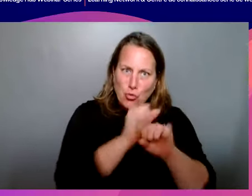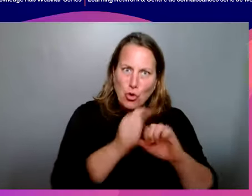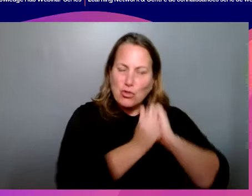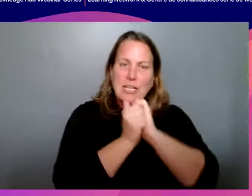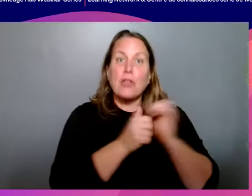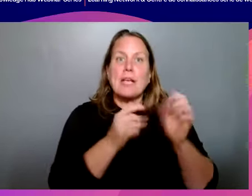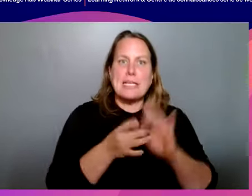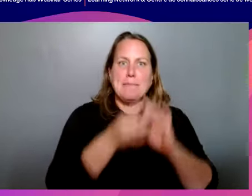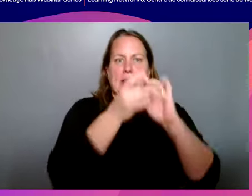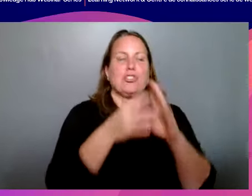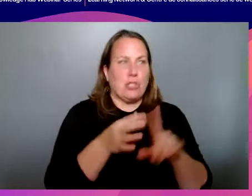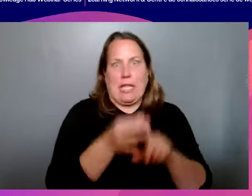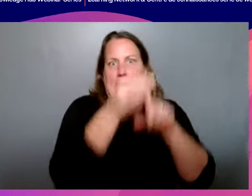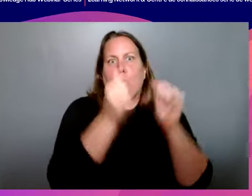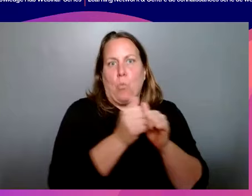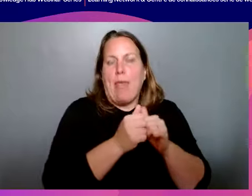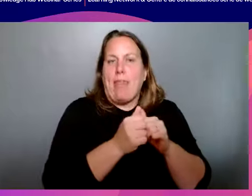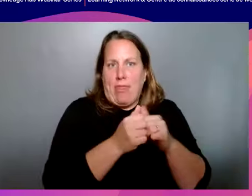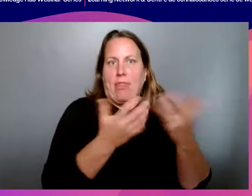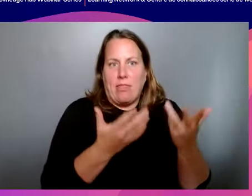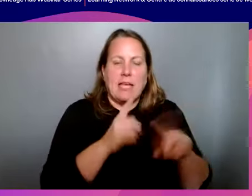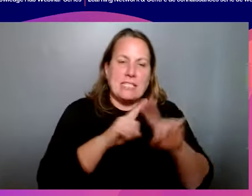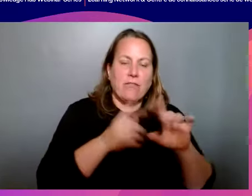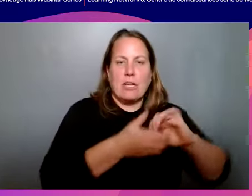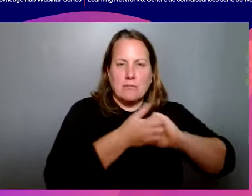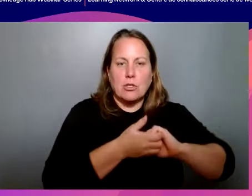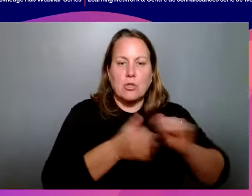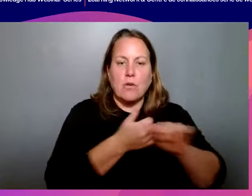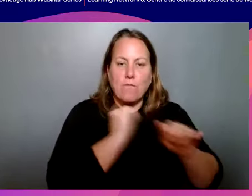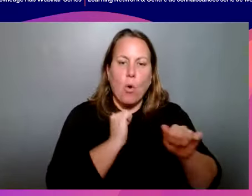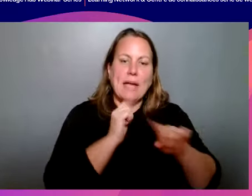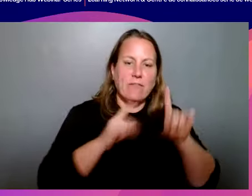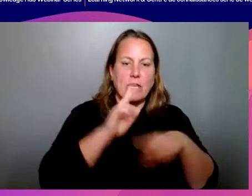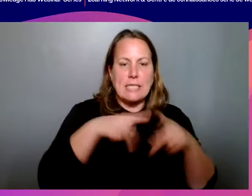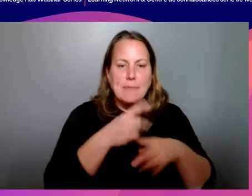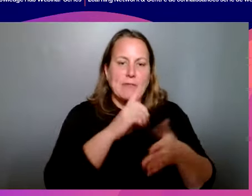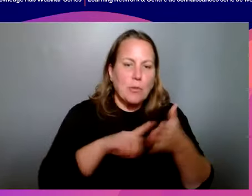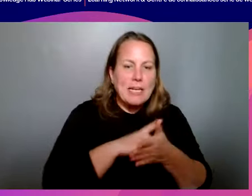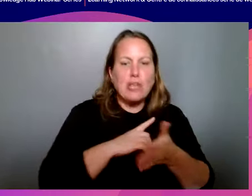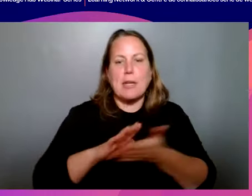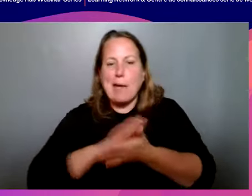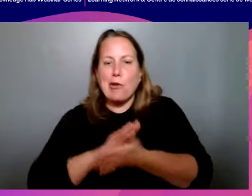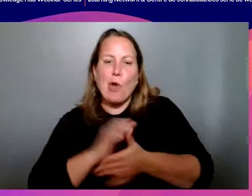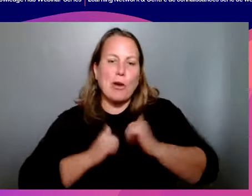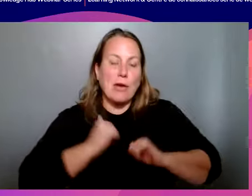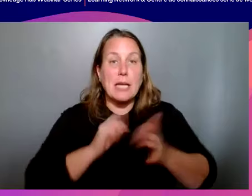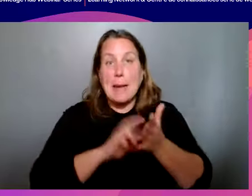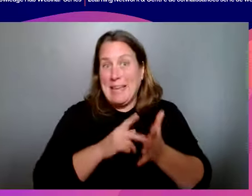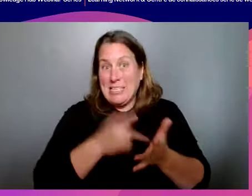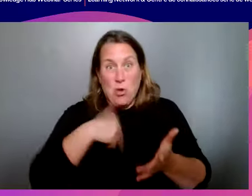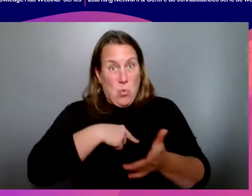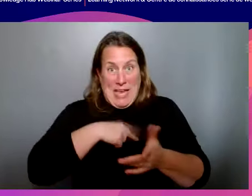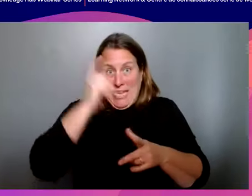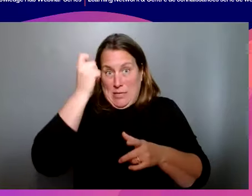against discrimination, microaggressions, and harmful stereotypes. And this includes intervening when we witness inappropriate